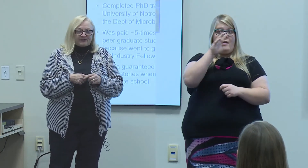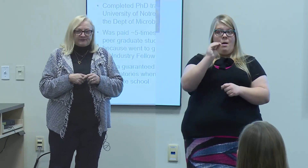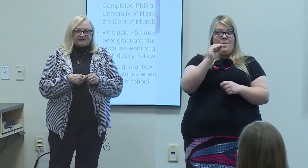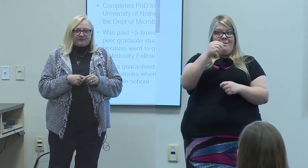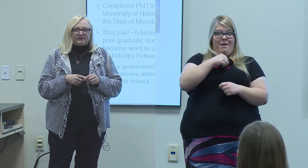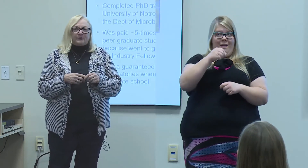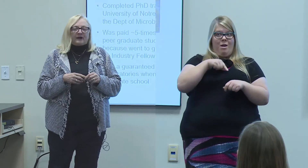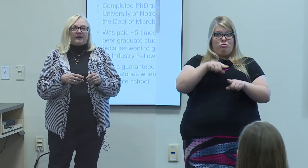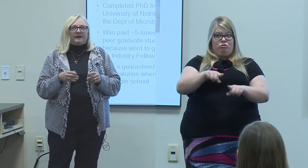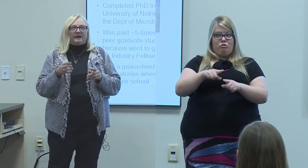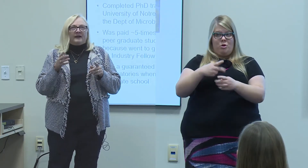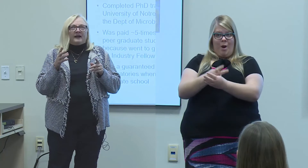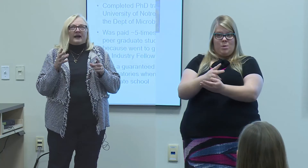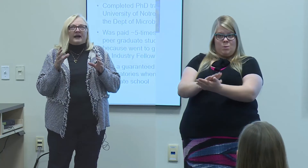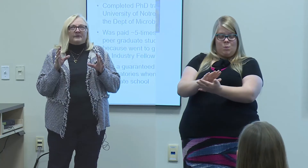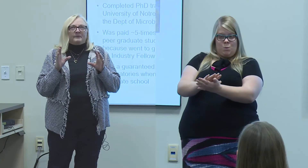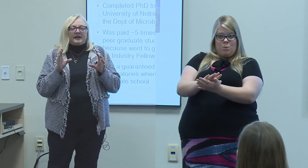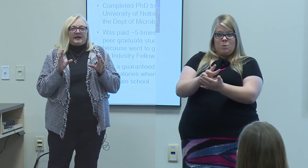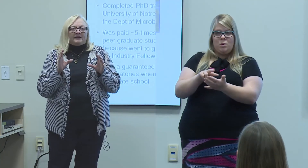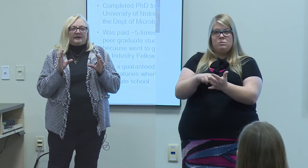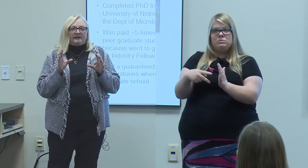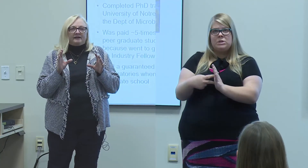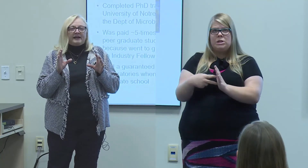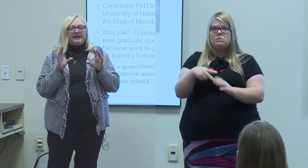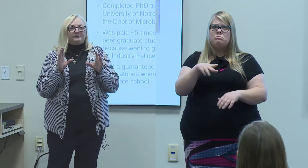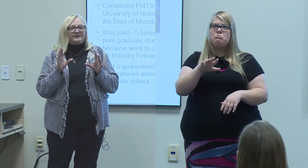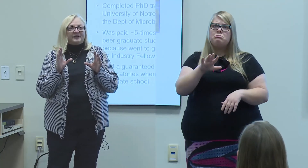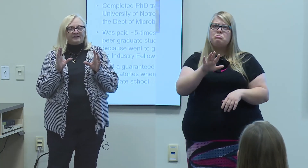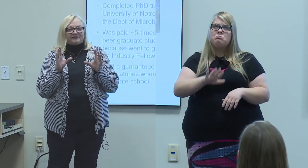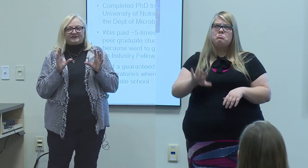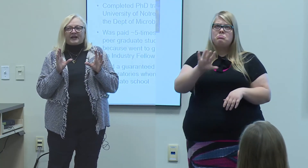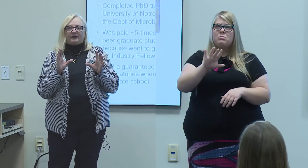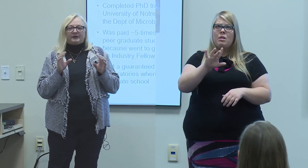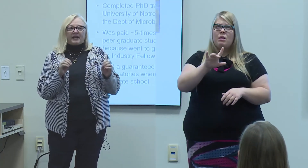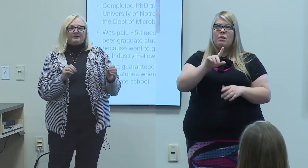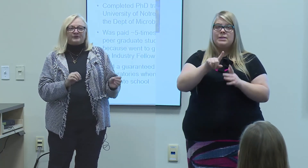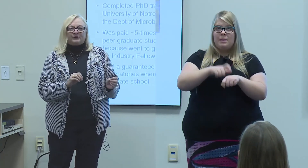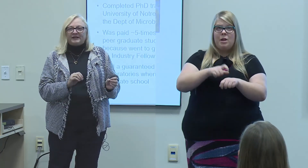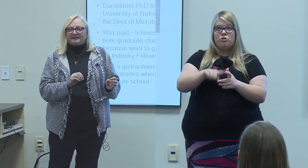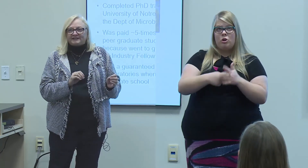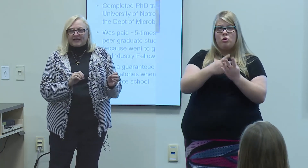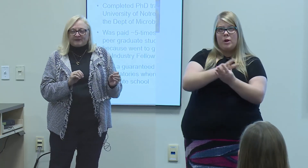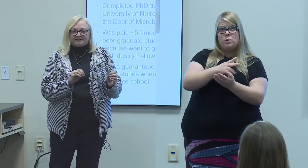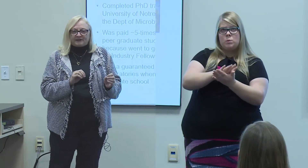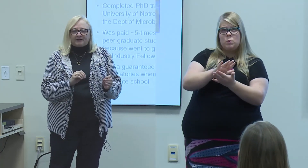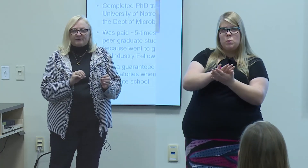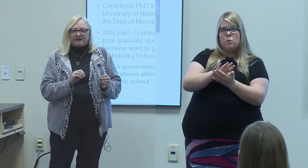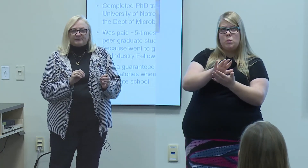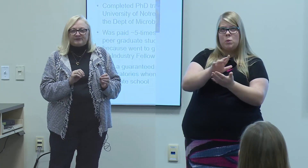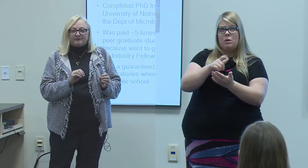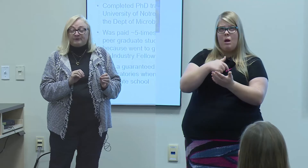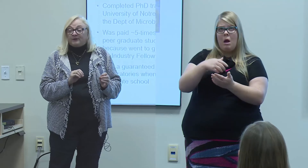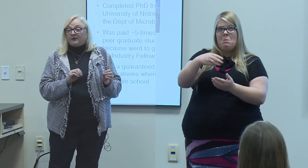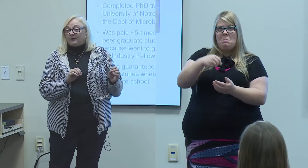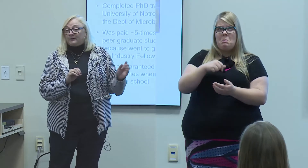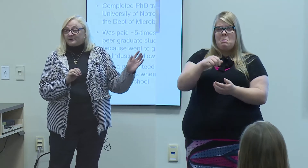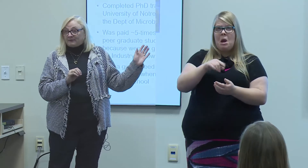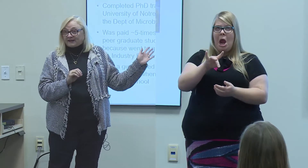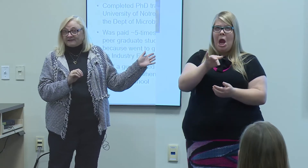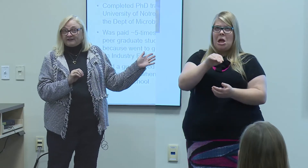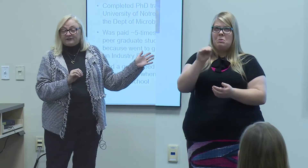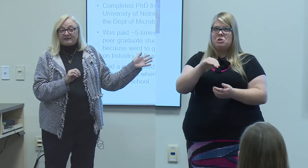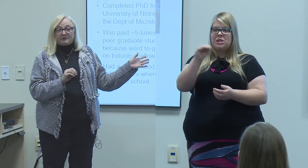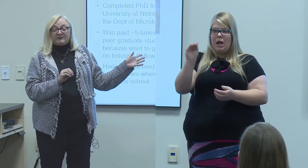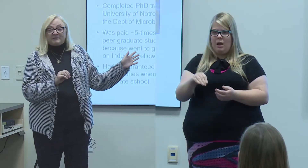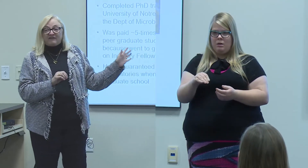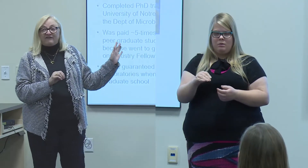through graduate school, so I made 80% of the salary I was earning at the time I started graduate school, which